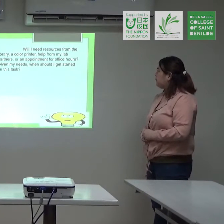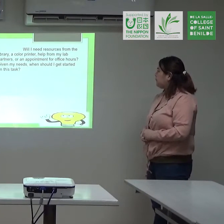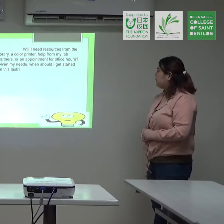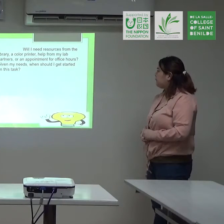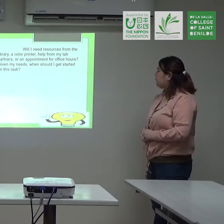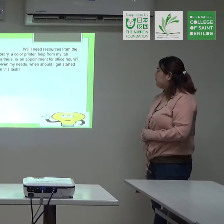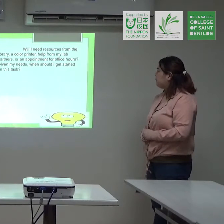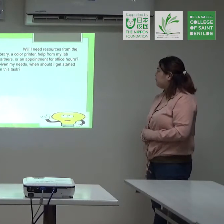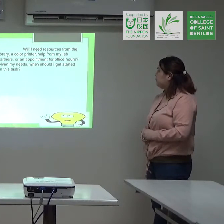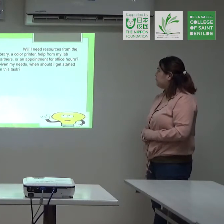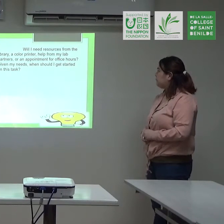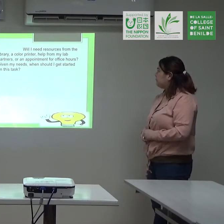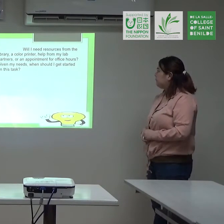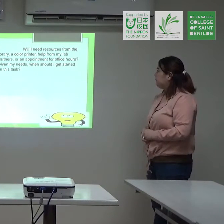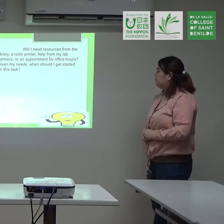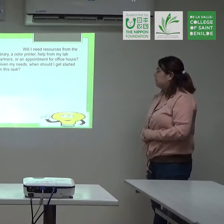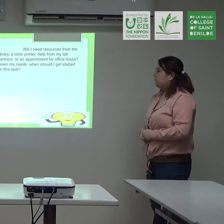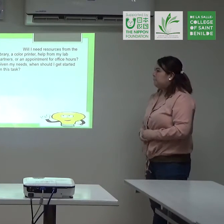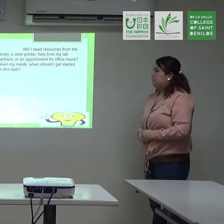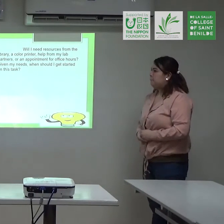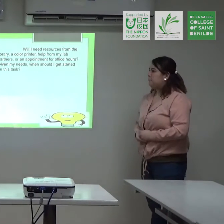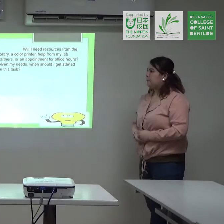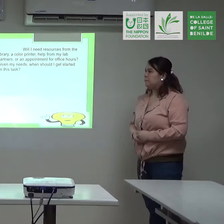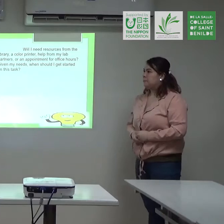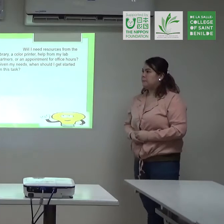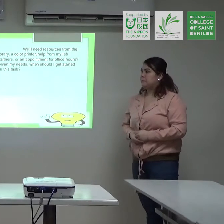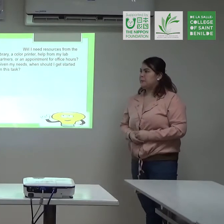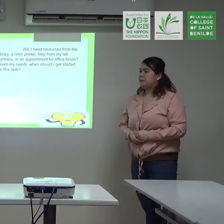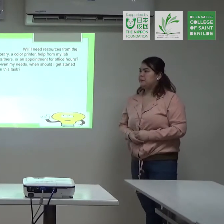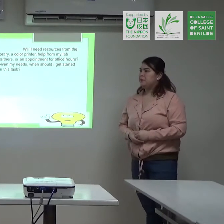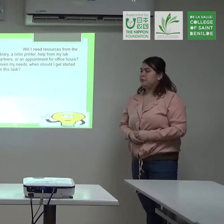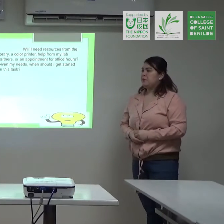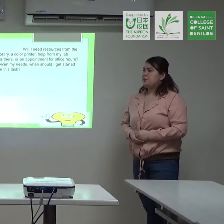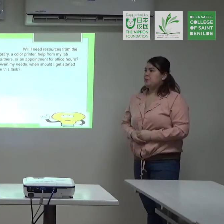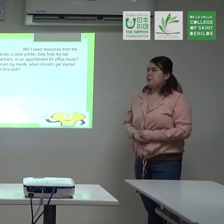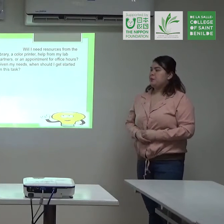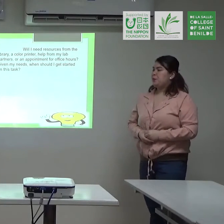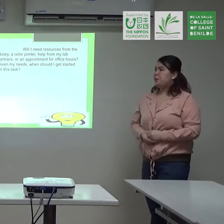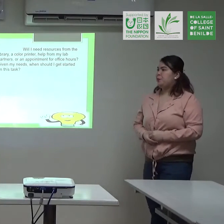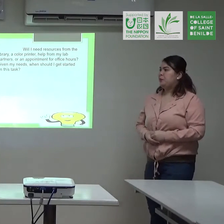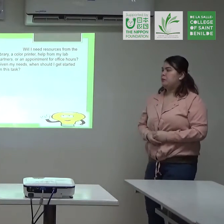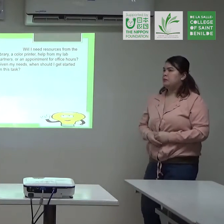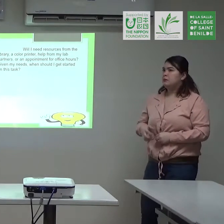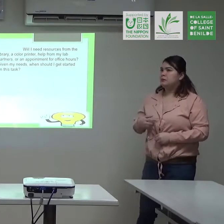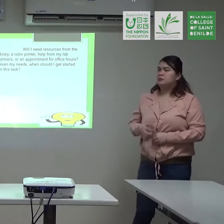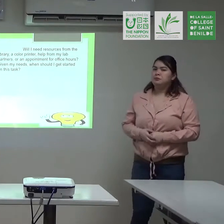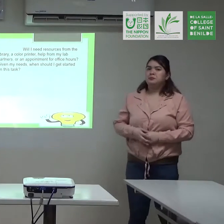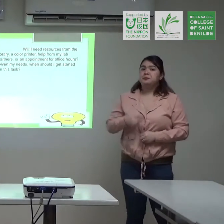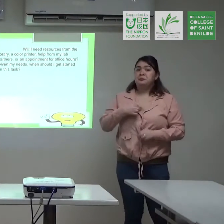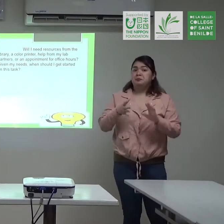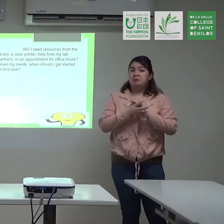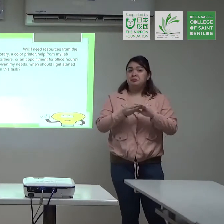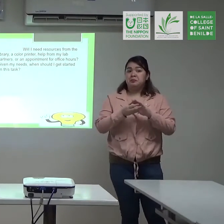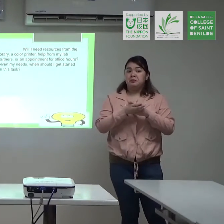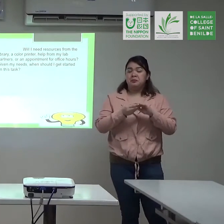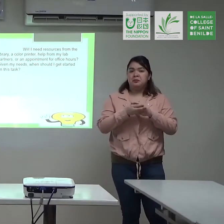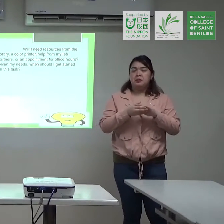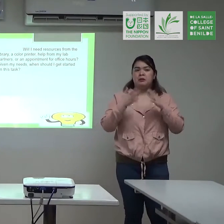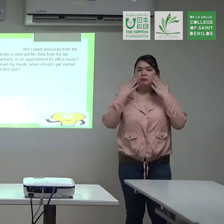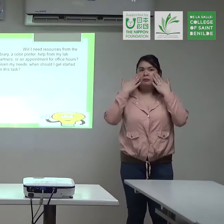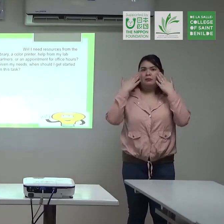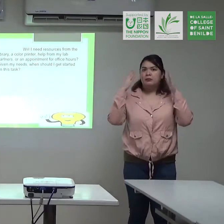needs, when should I get started on these tasks? So on and so forth. I don't know, but I